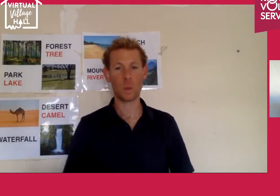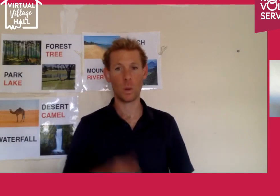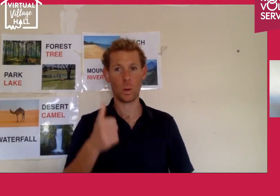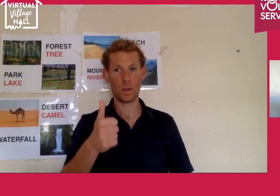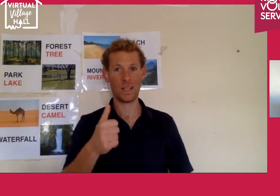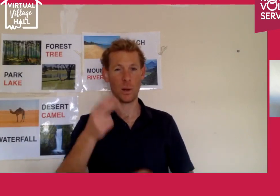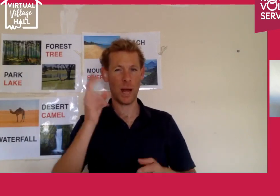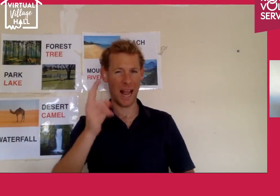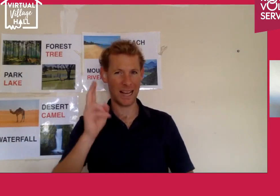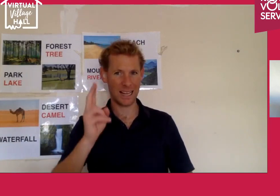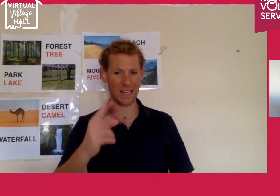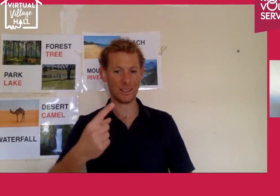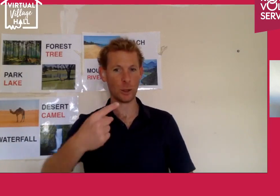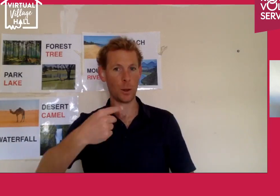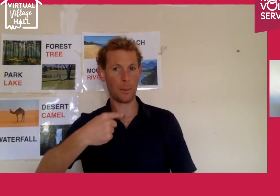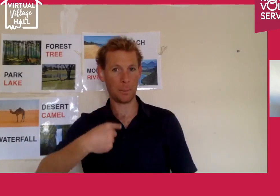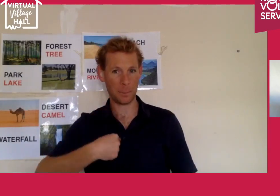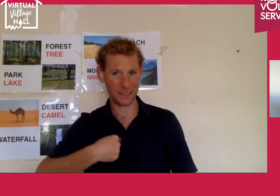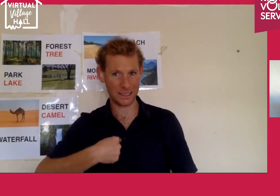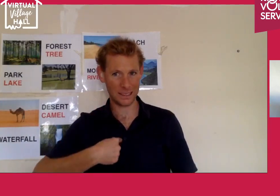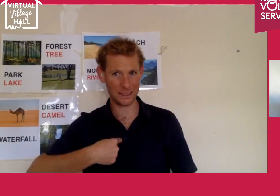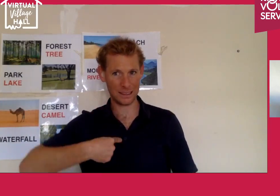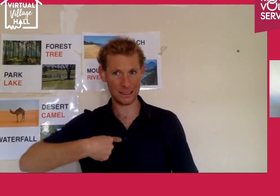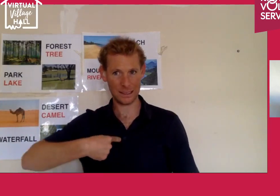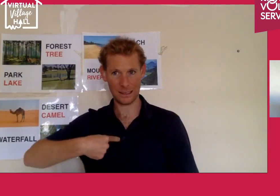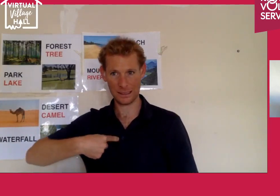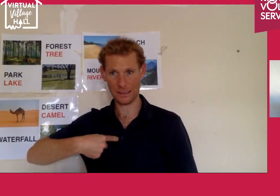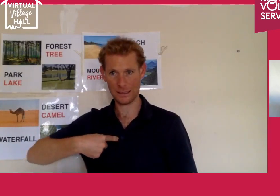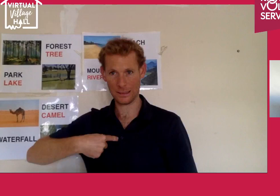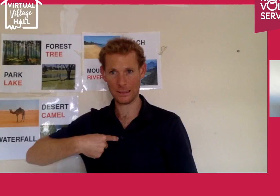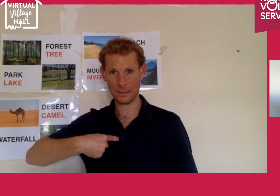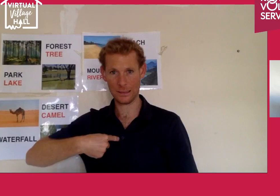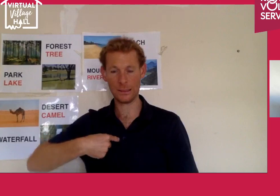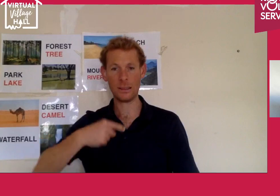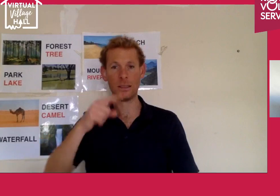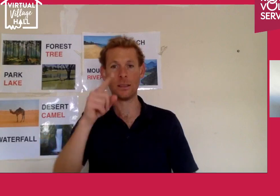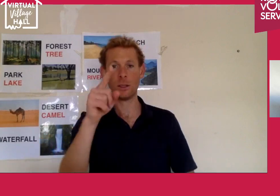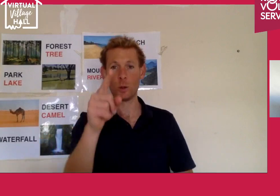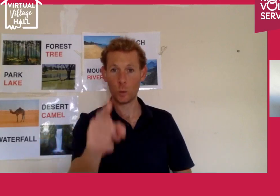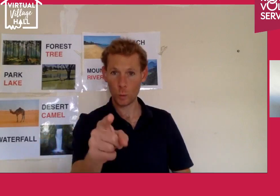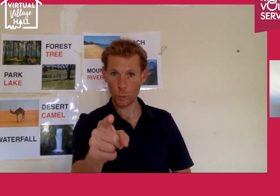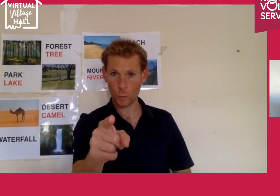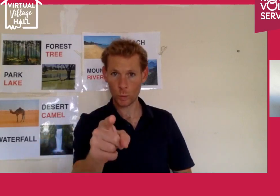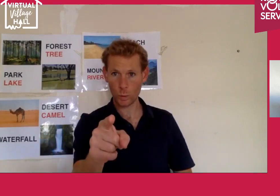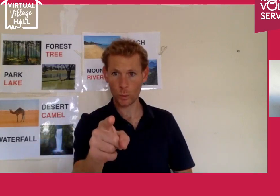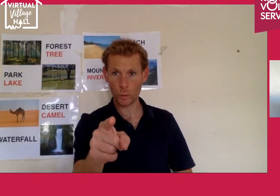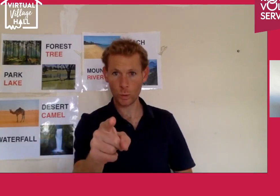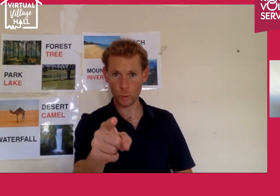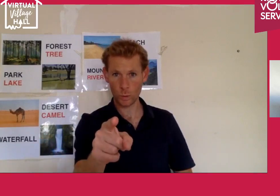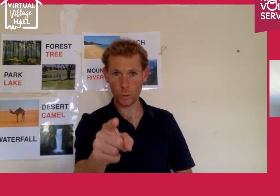to what we're speaking of. So I'll do that again. Me or I, you,